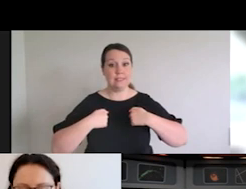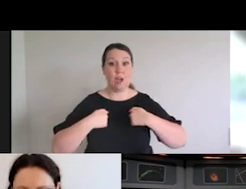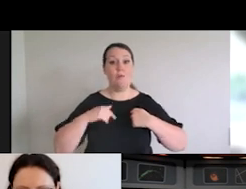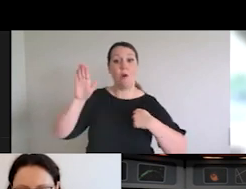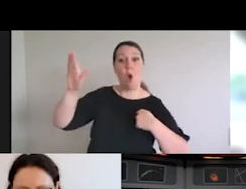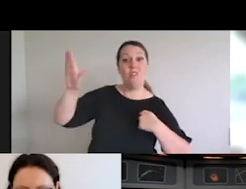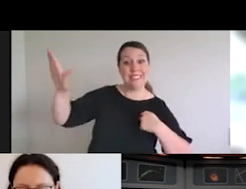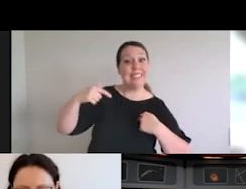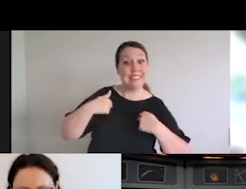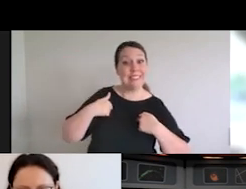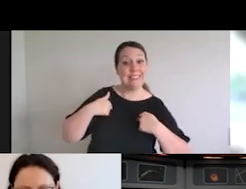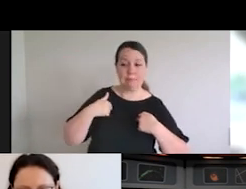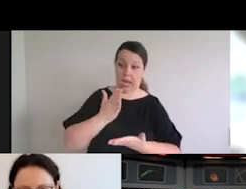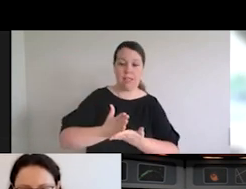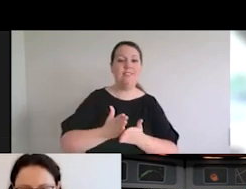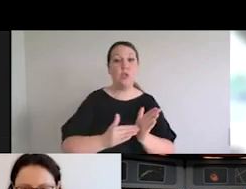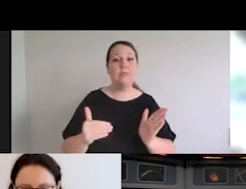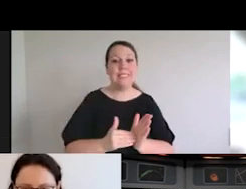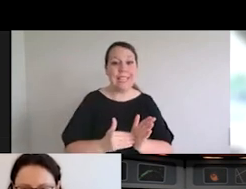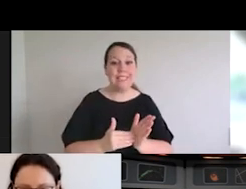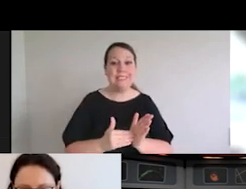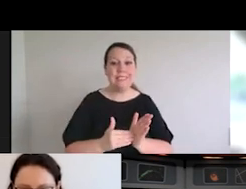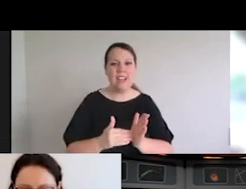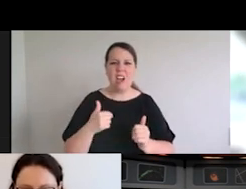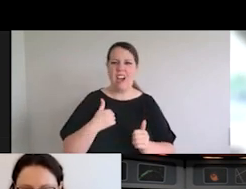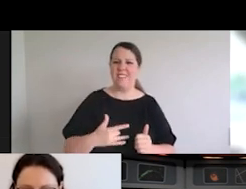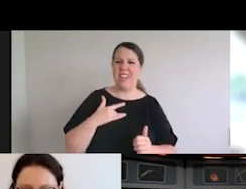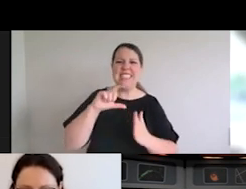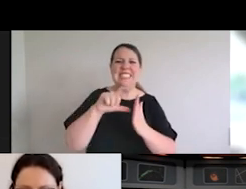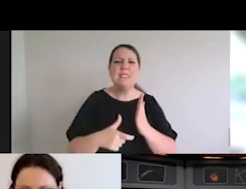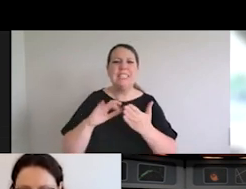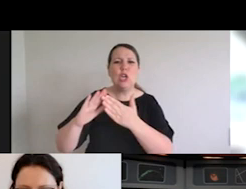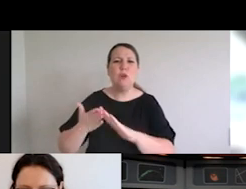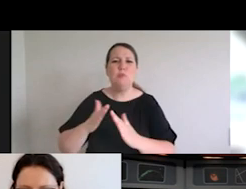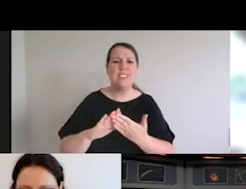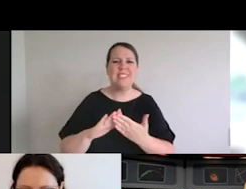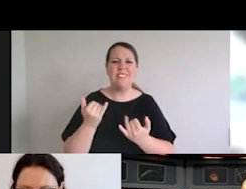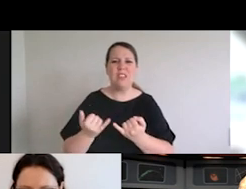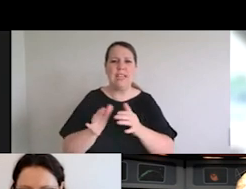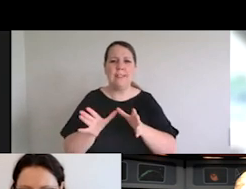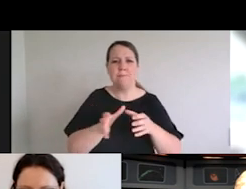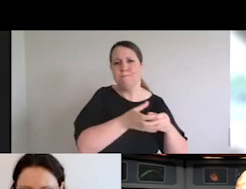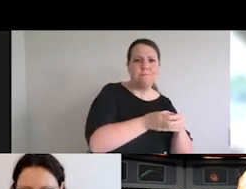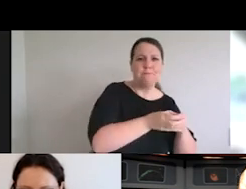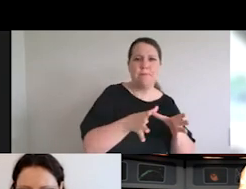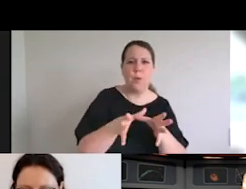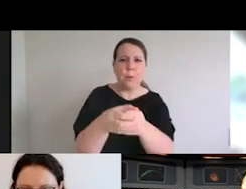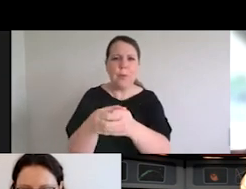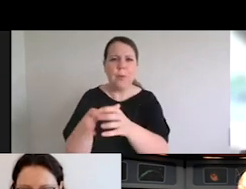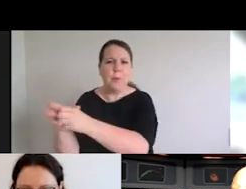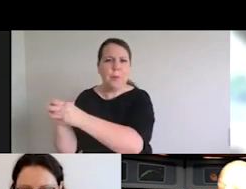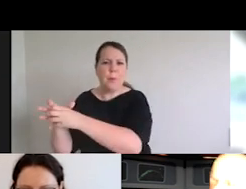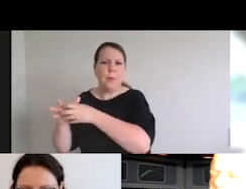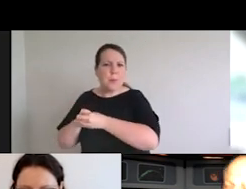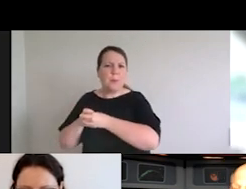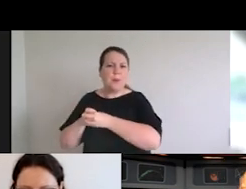I found that people operate in silos here and don't communicate and don't, you know, they don't